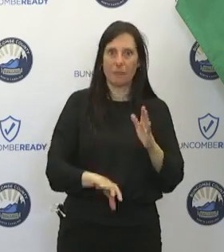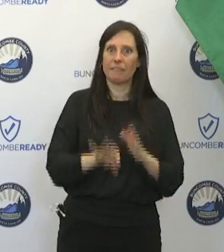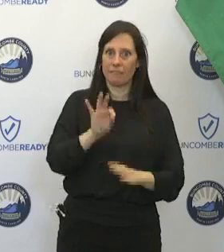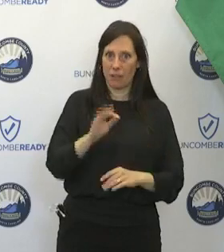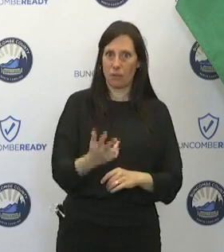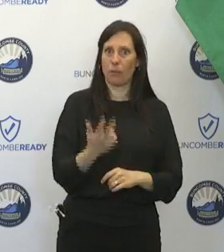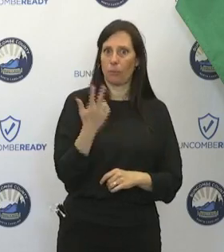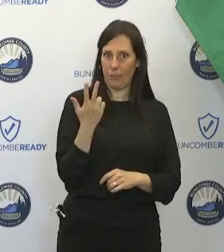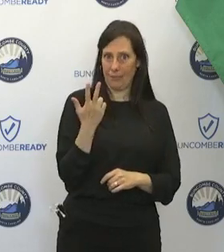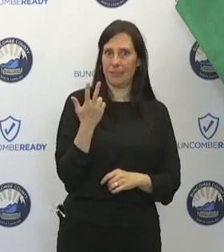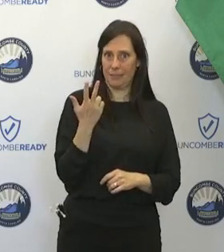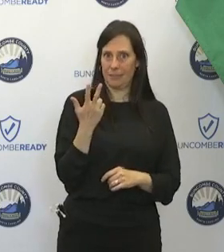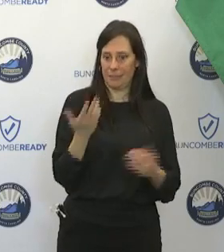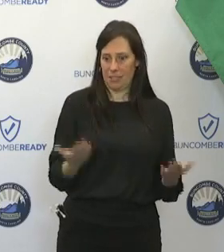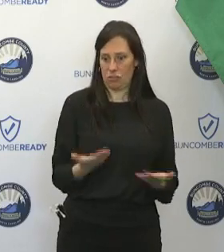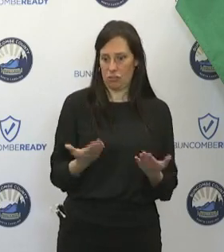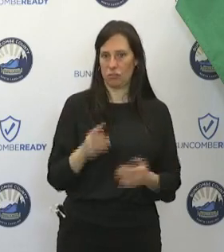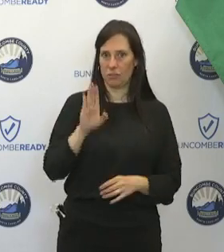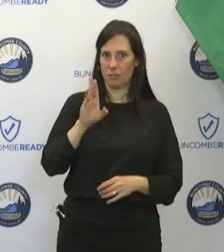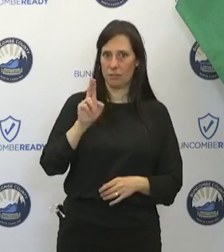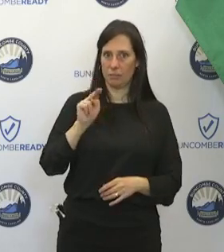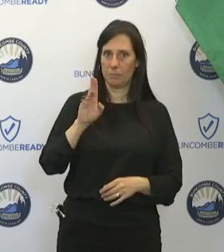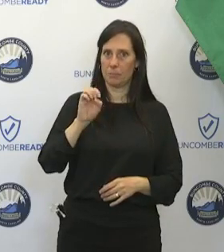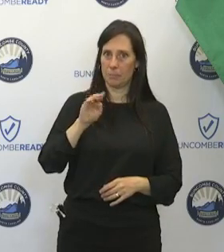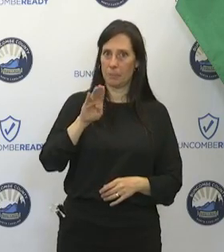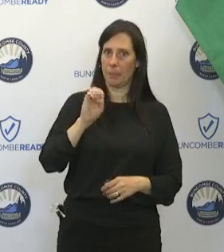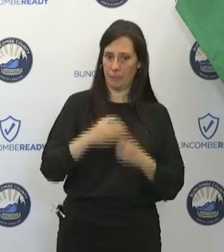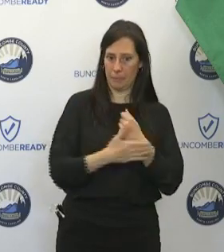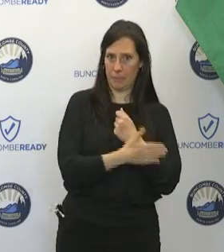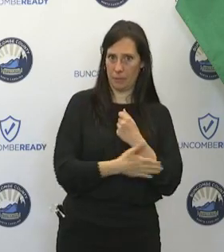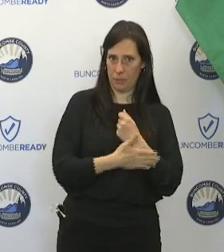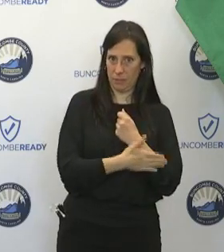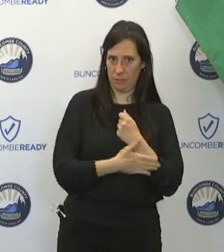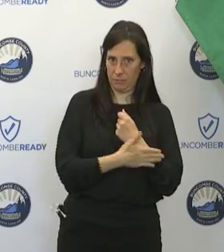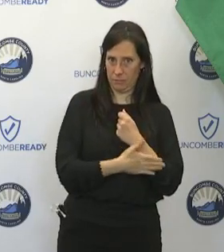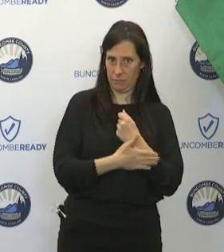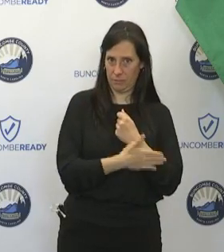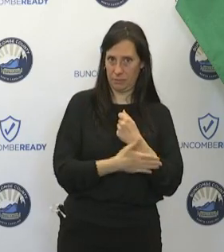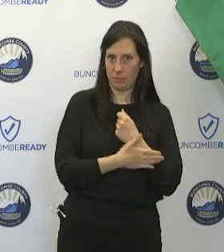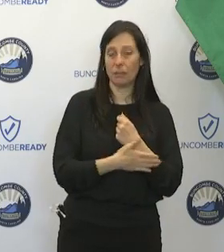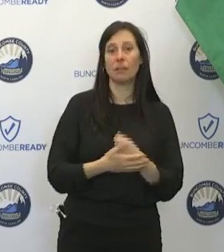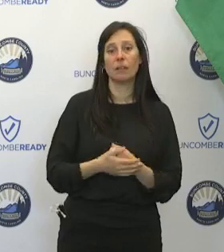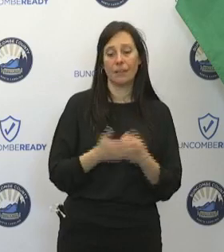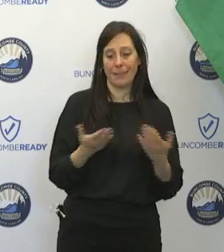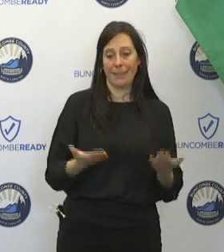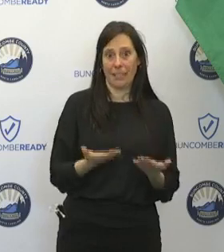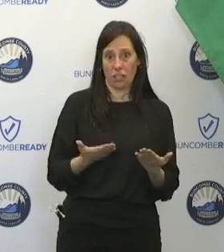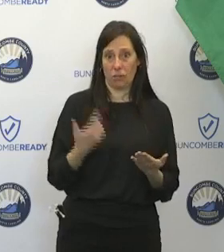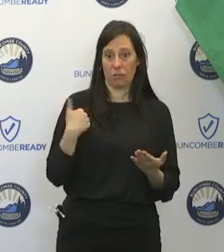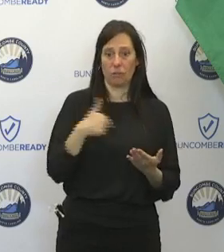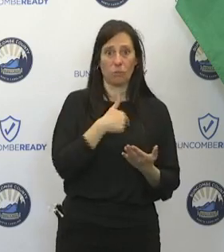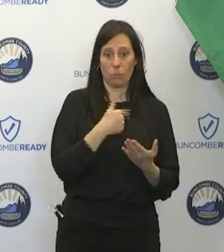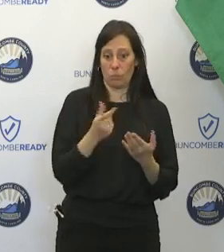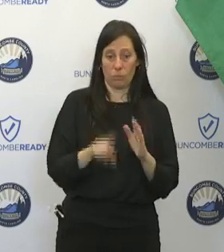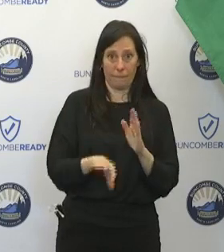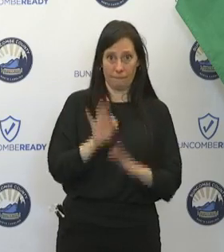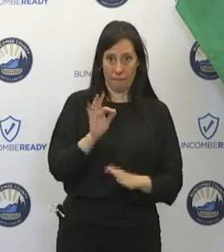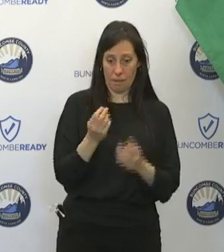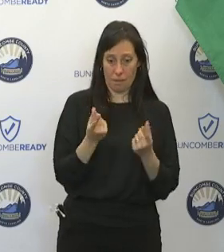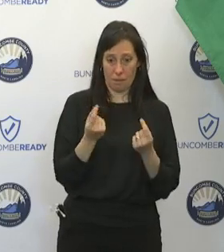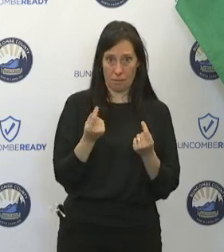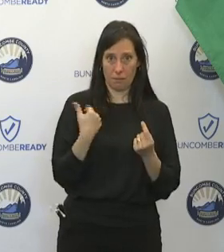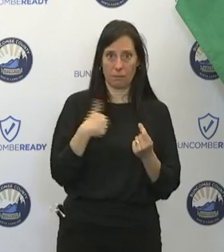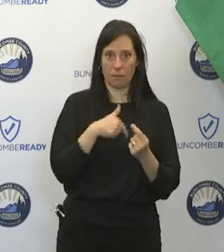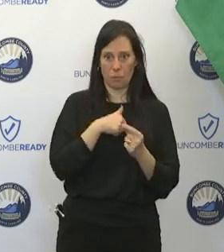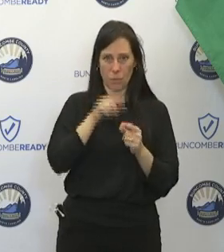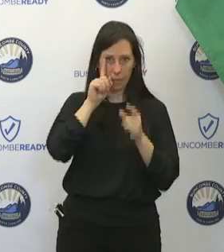variant have been identified in our community. Here in Buncombe County, typical case investigation and contact tracing occurred